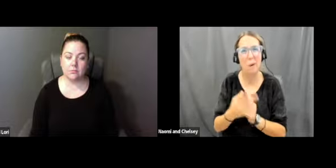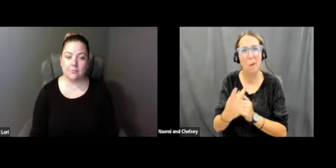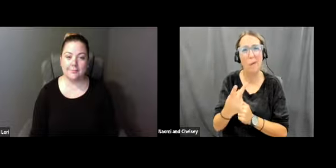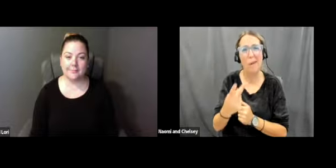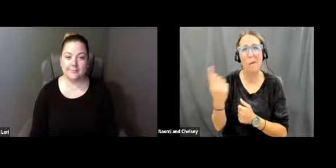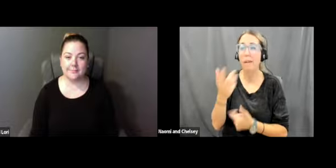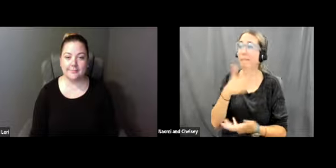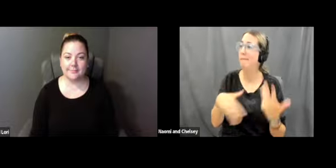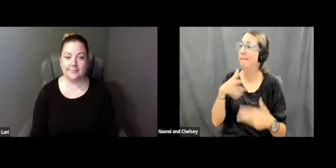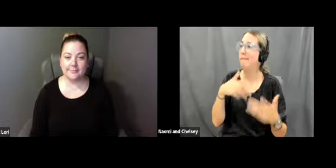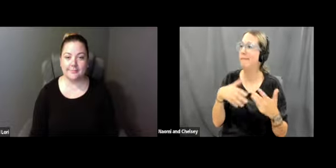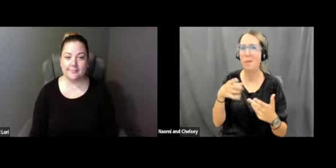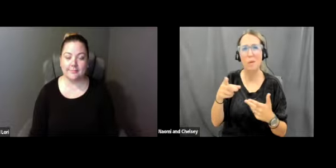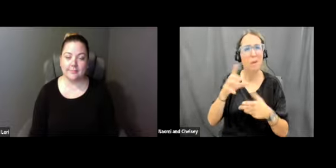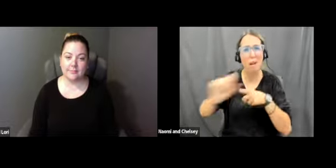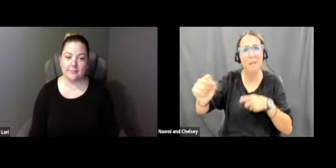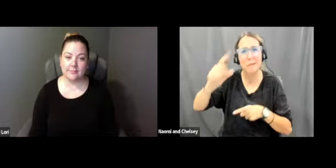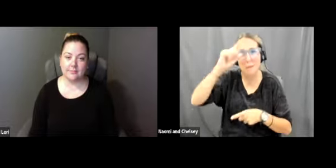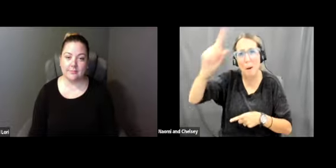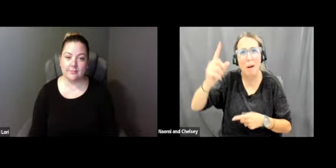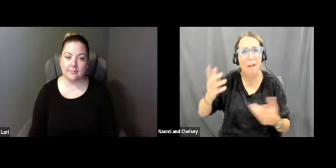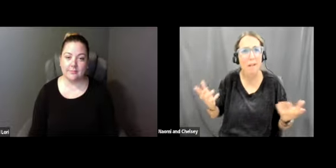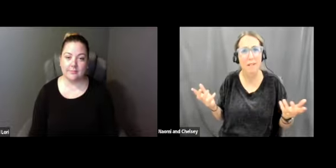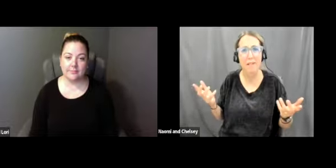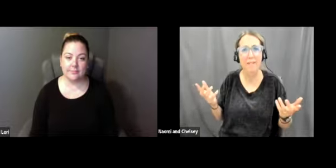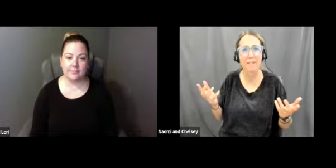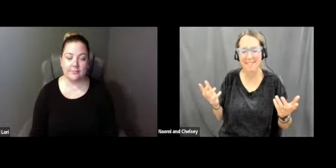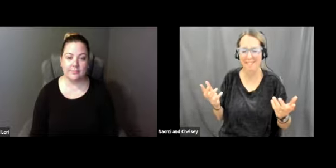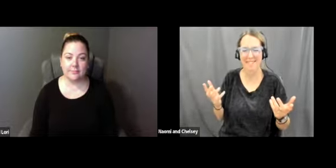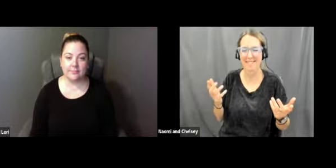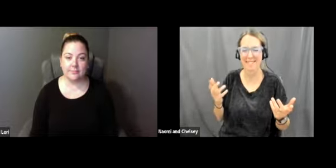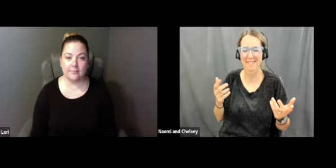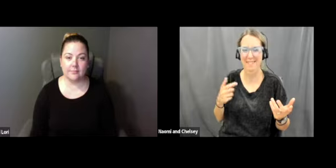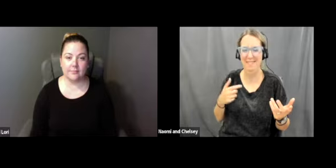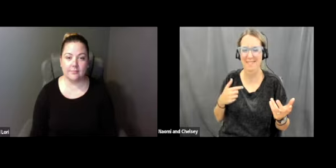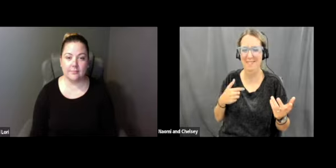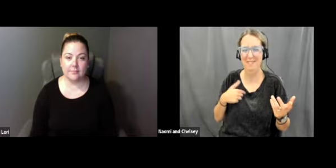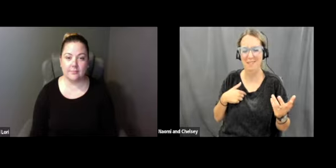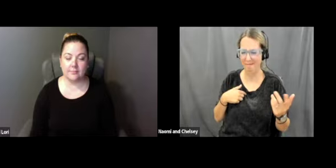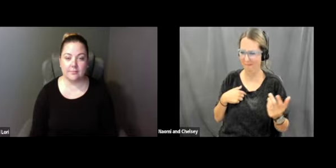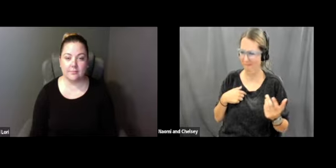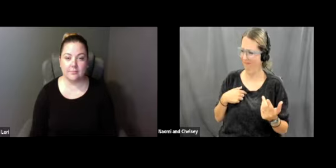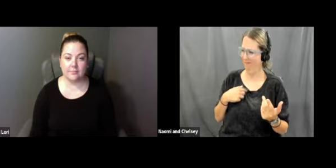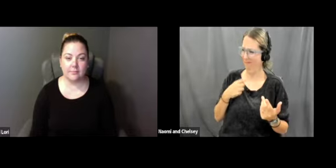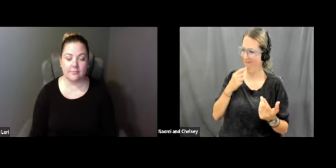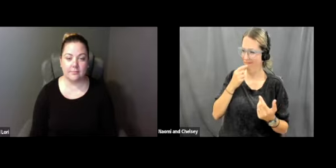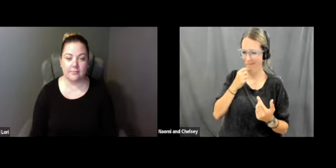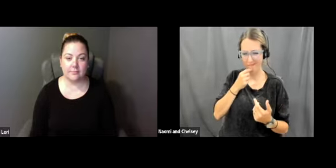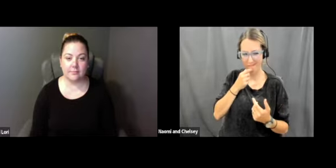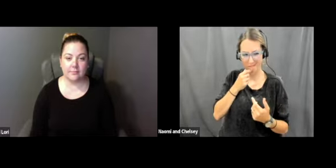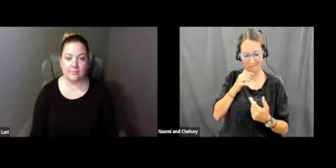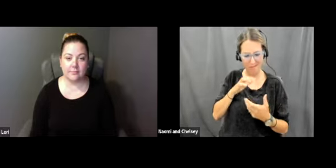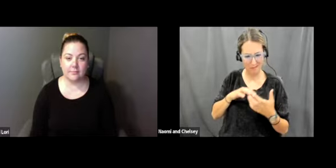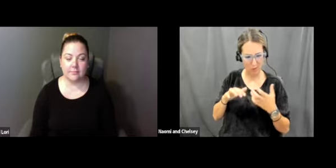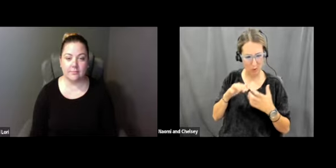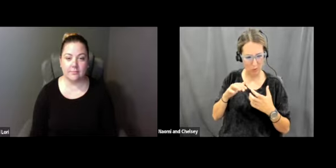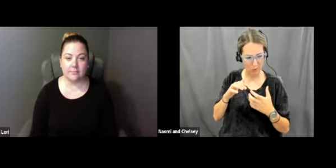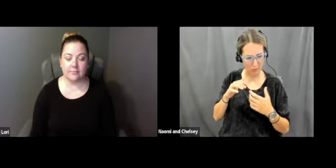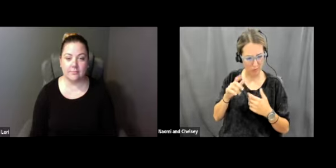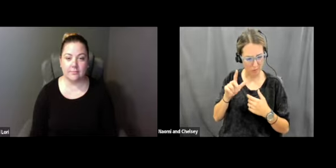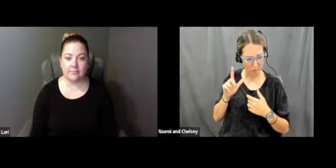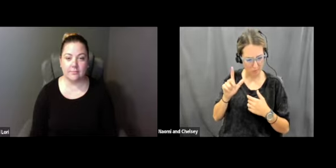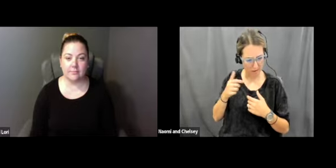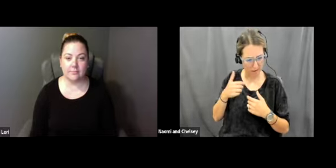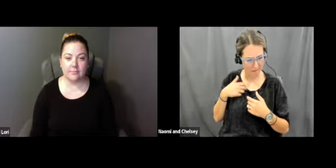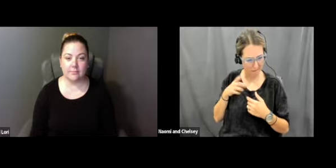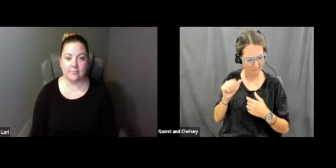knew, and, like, and all of that. And I remember it being kind of confusing to me then. And so I'm really glad you